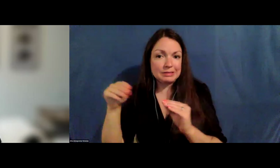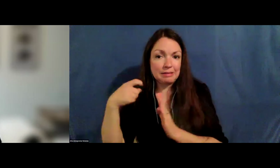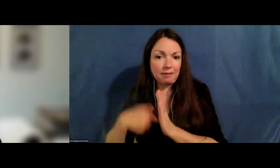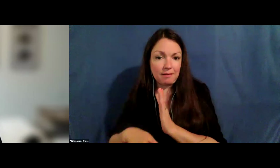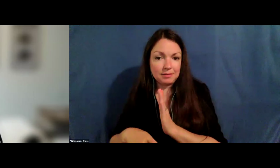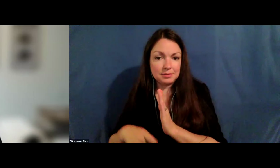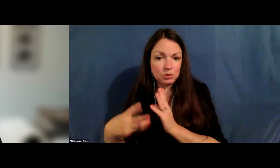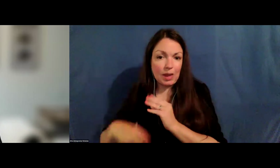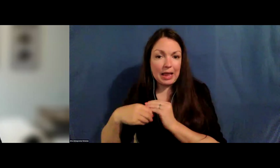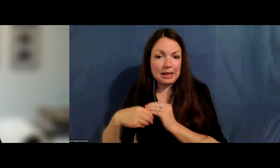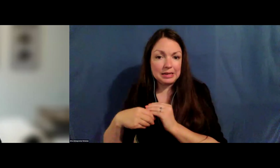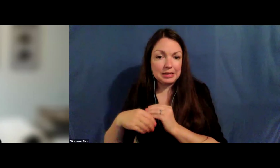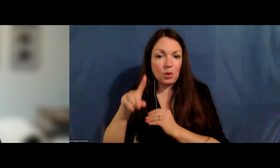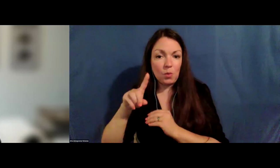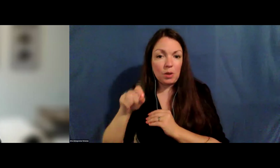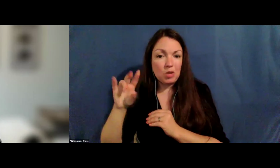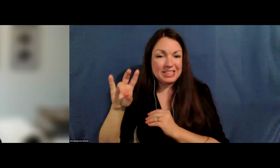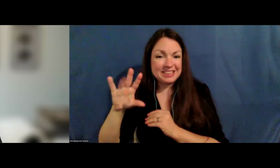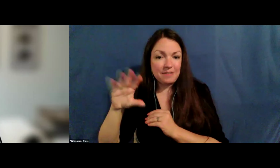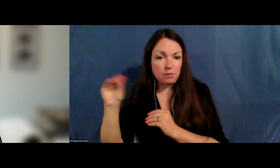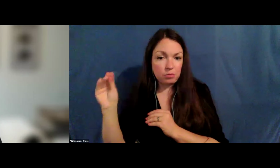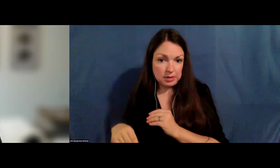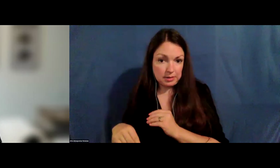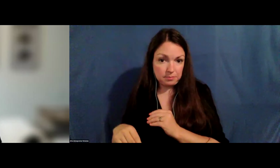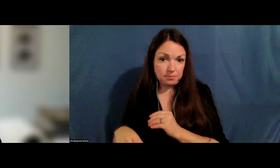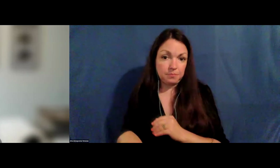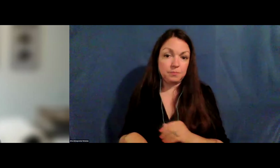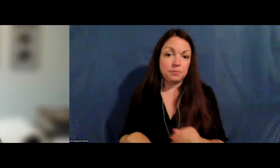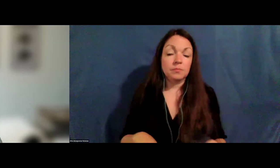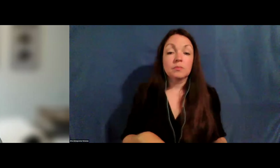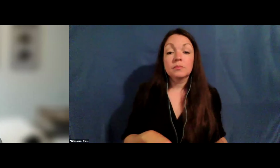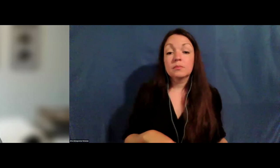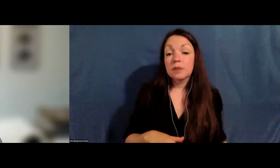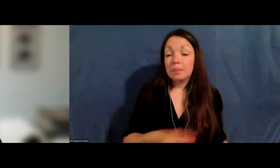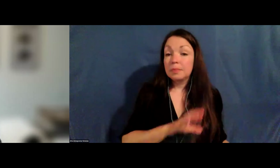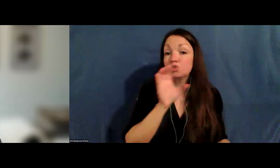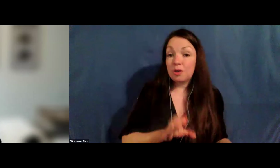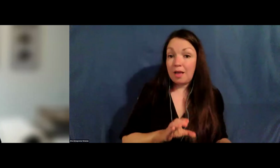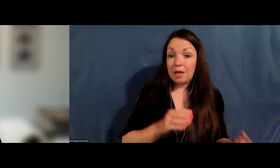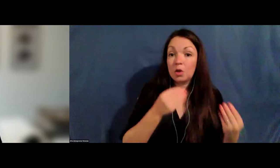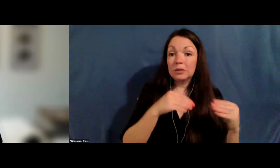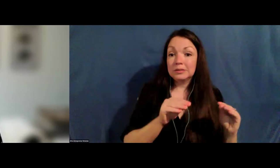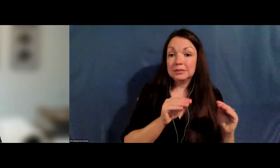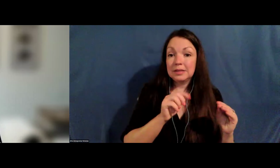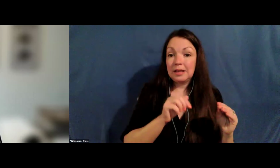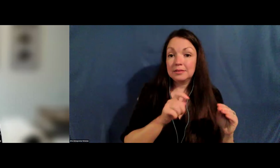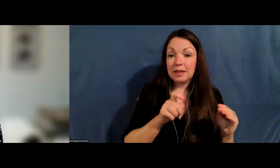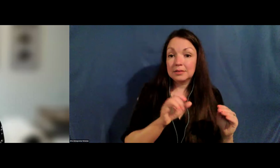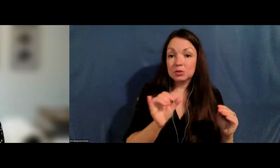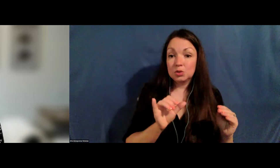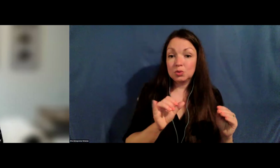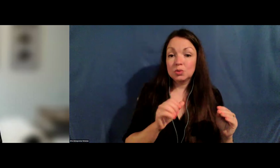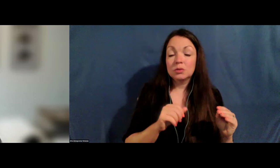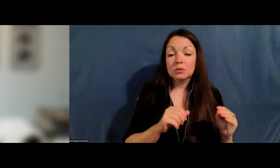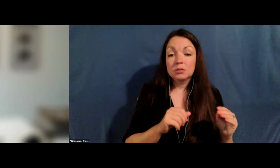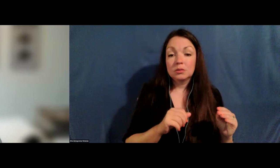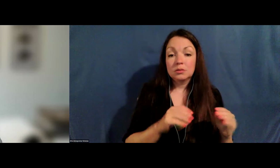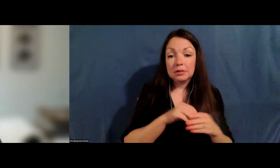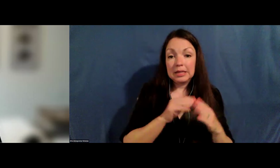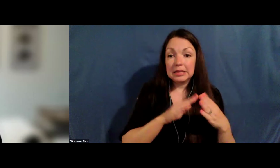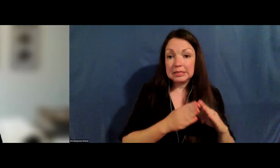to add on top of that, which is 1.75%. And then you would have the Chicago sales tax as well, if you were in the